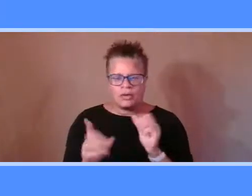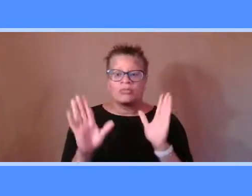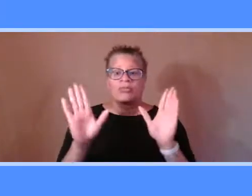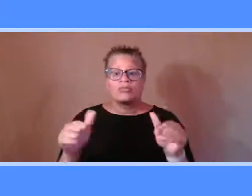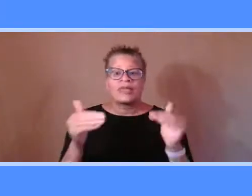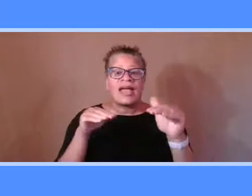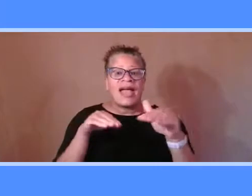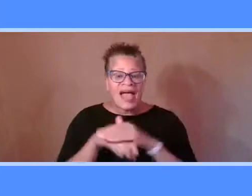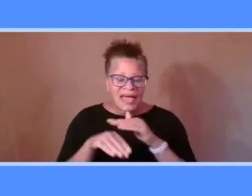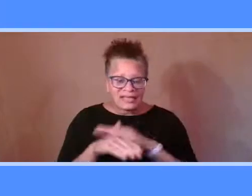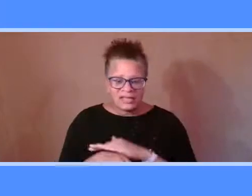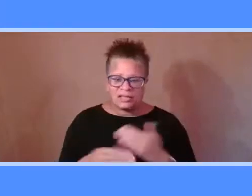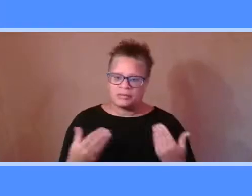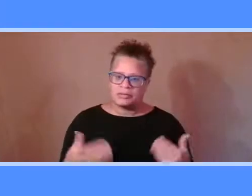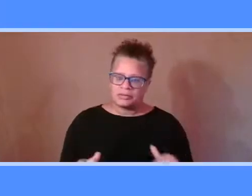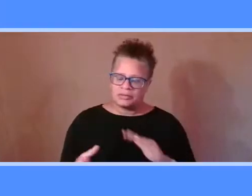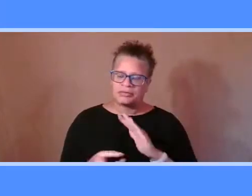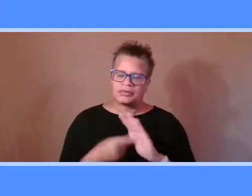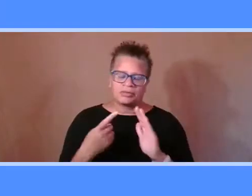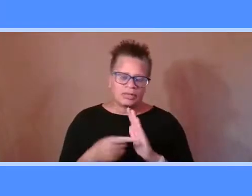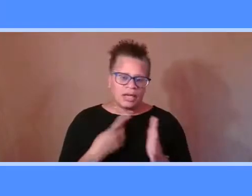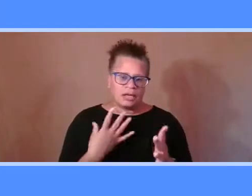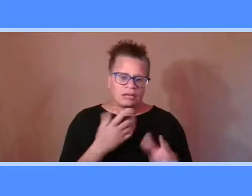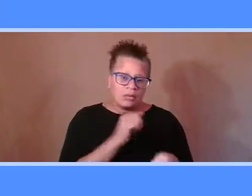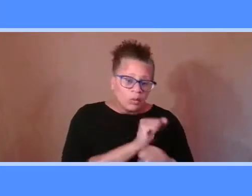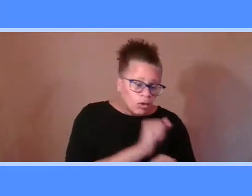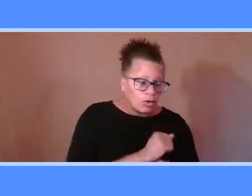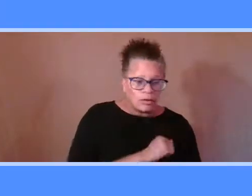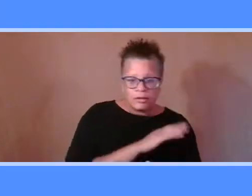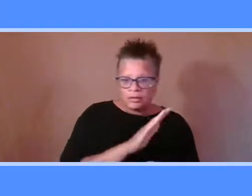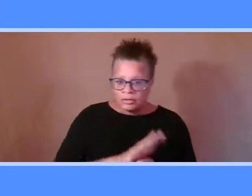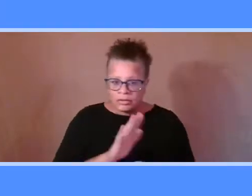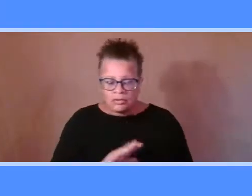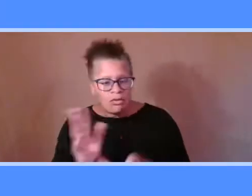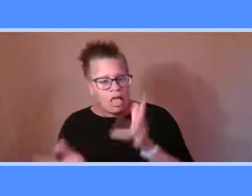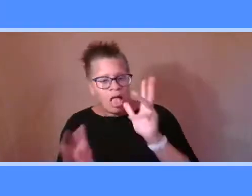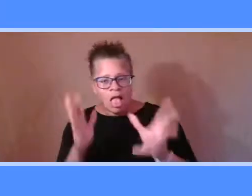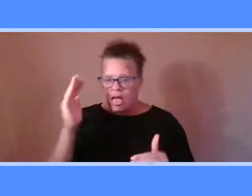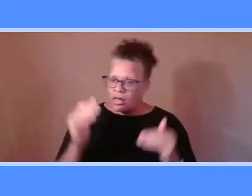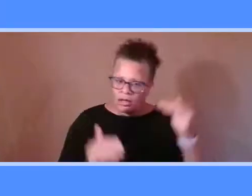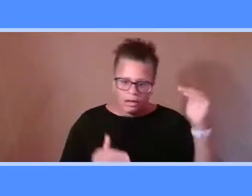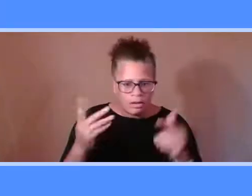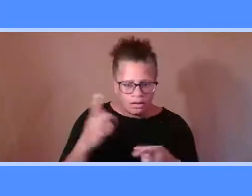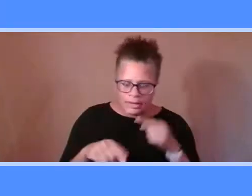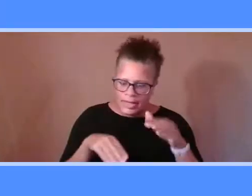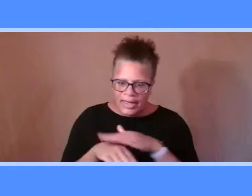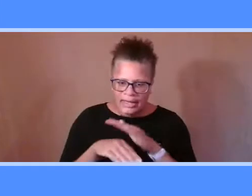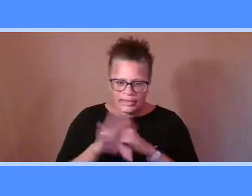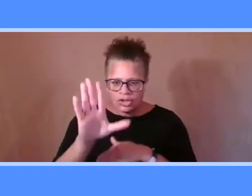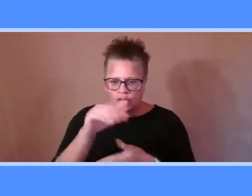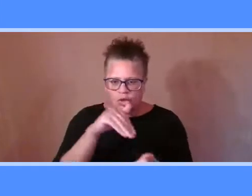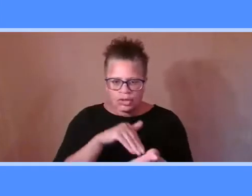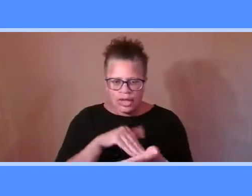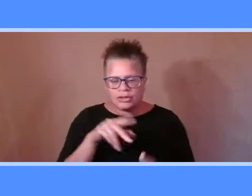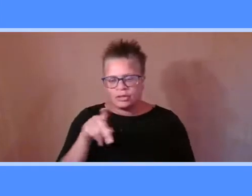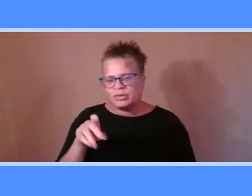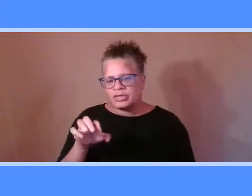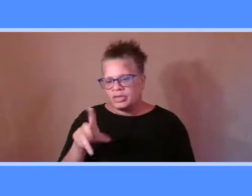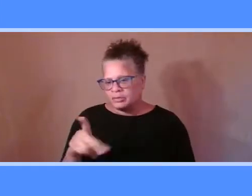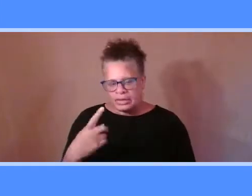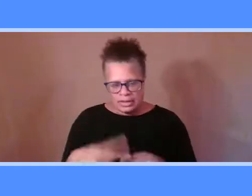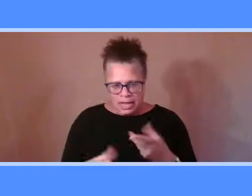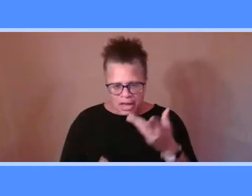We know that sometimes, between work and school, you might not be able to access a primary care